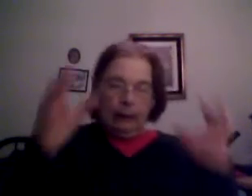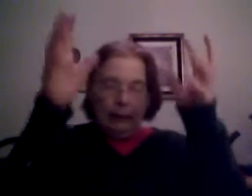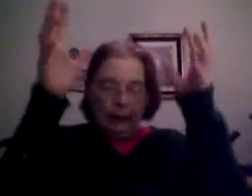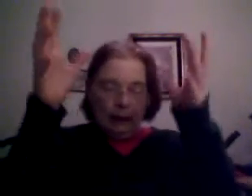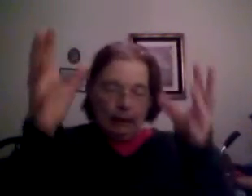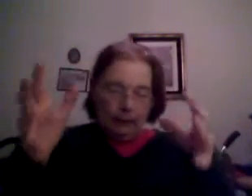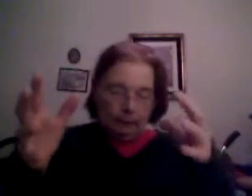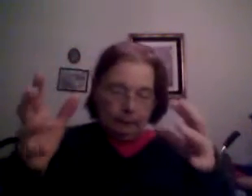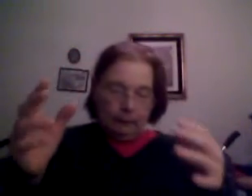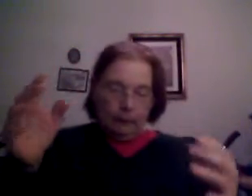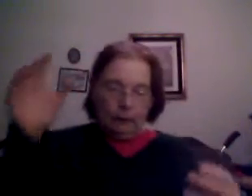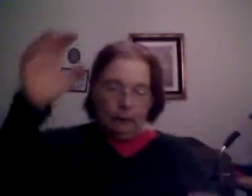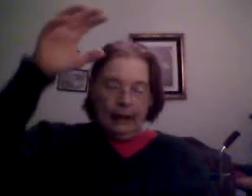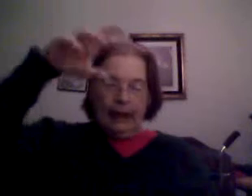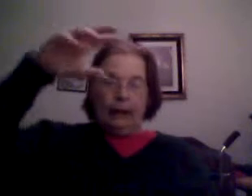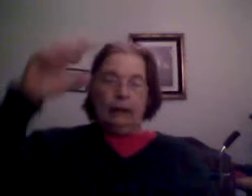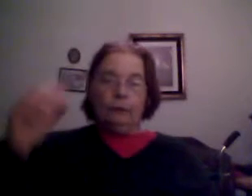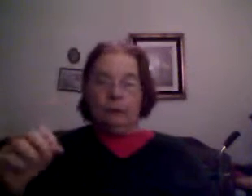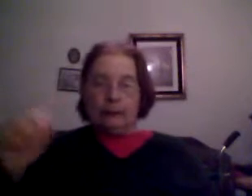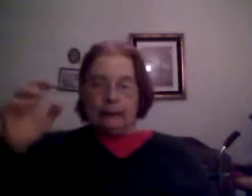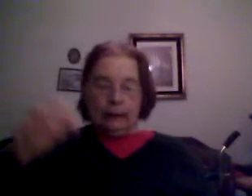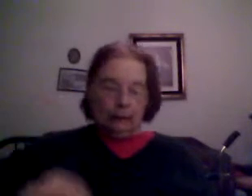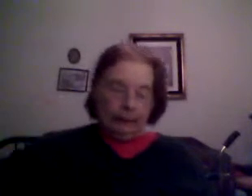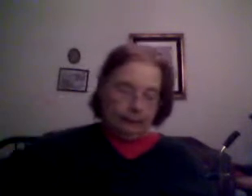in a column or hanging from the ceiling.